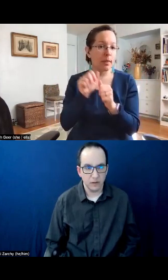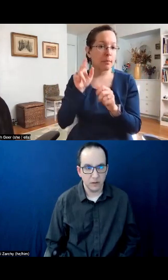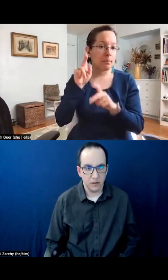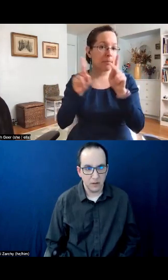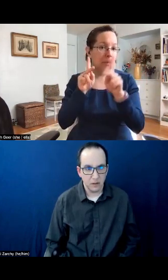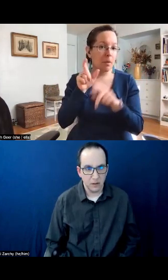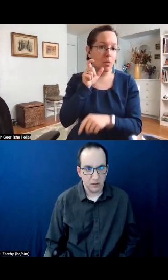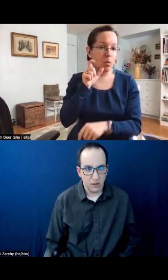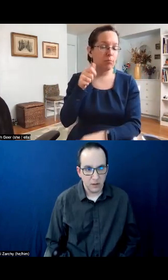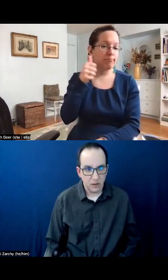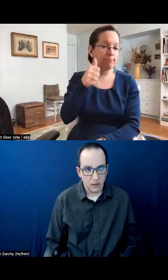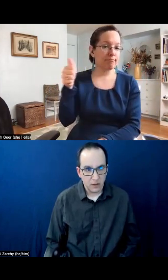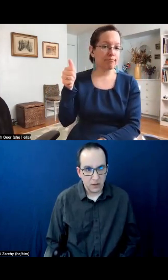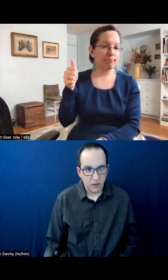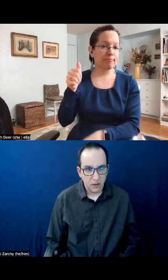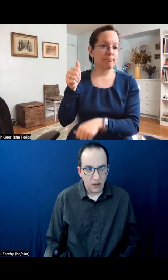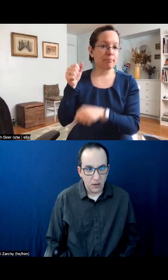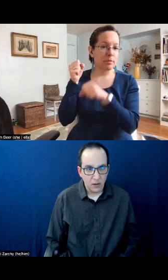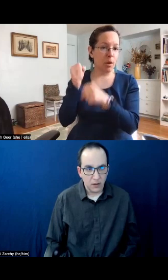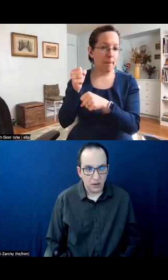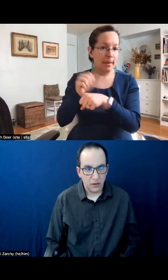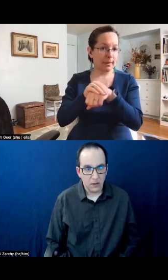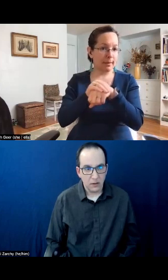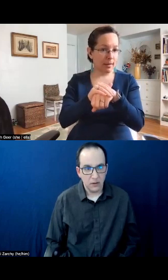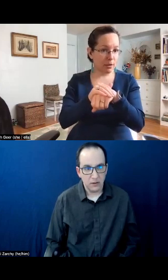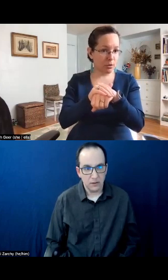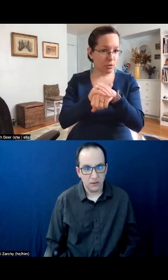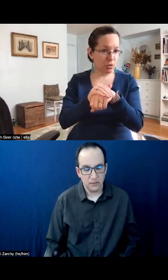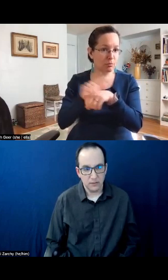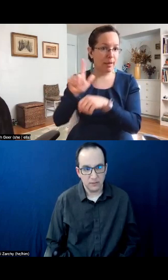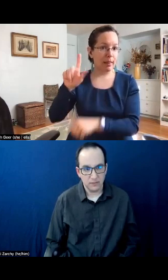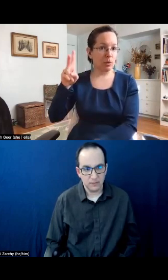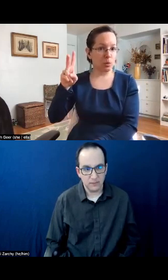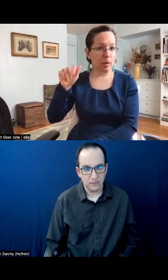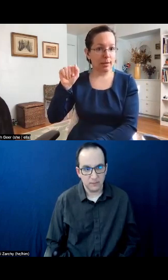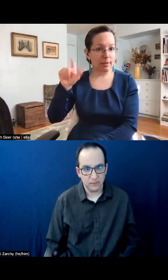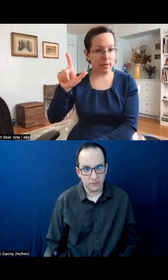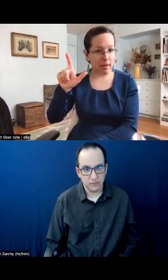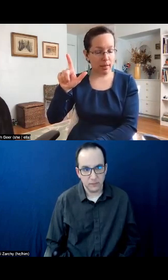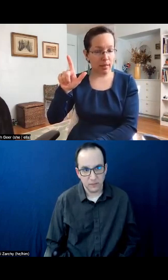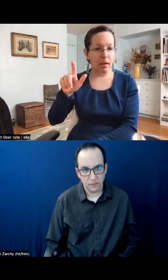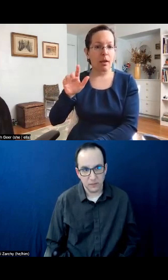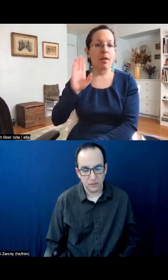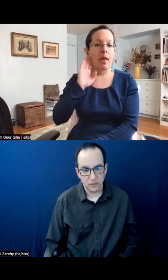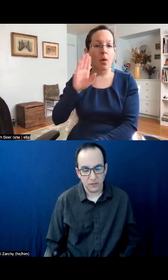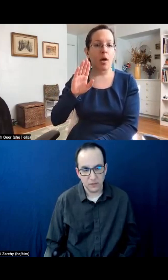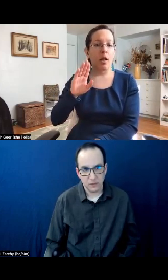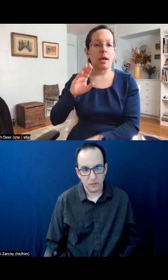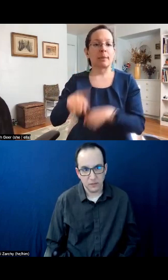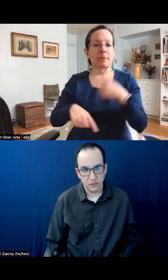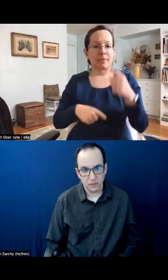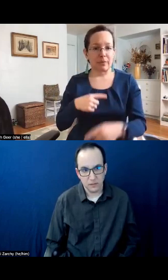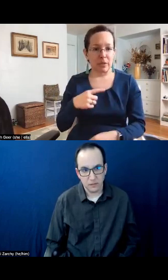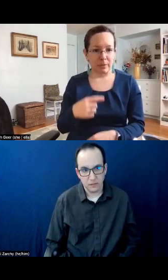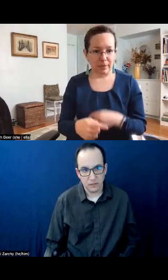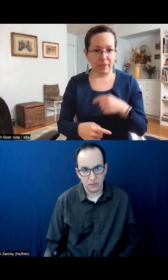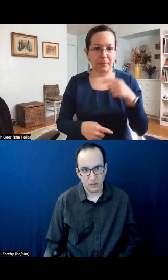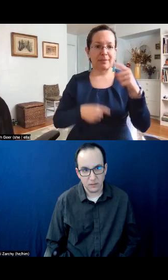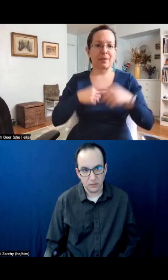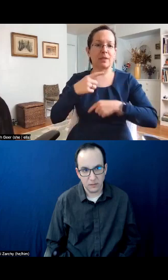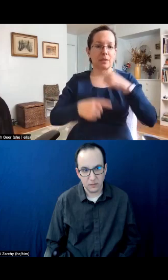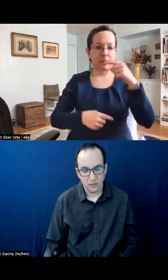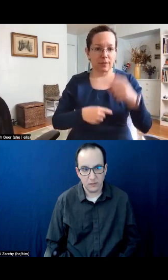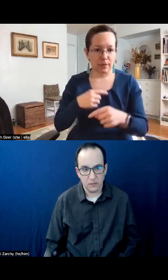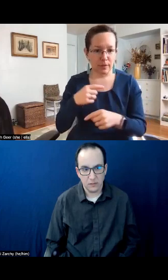What tends to happen, though, and why, again, this is an attempt and why it's not successful, is that the oral language, let's say